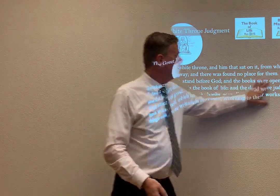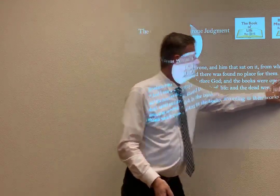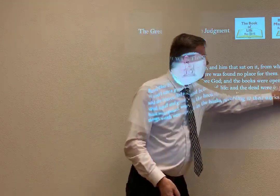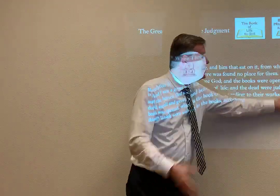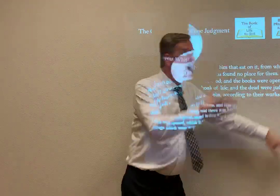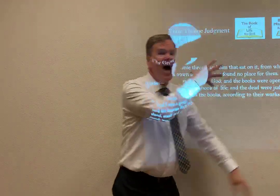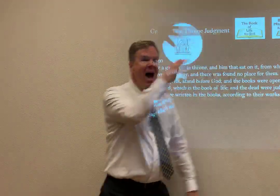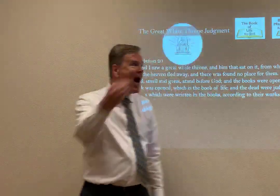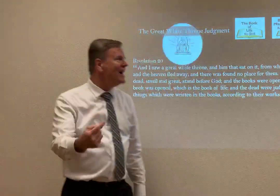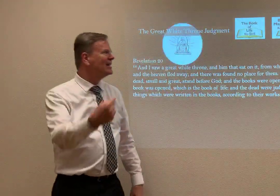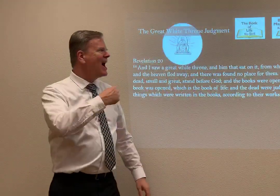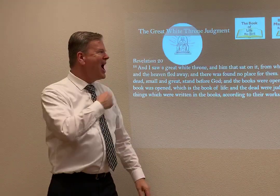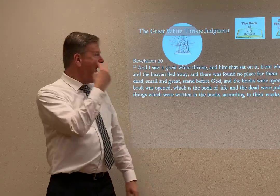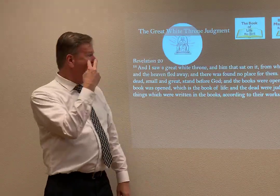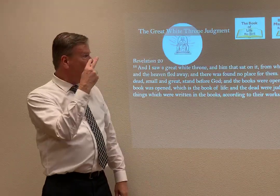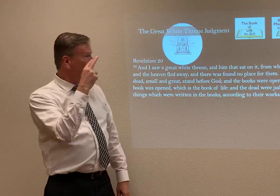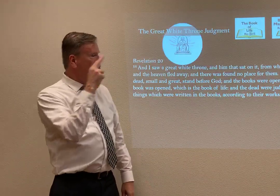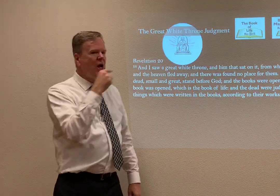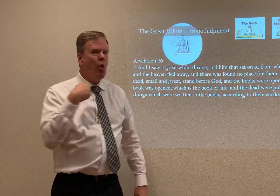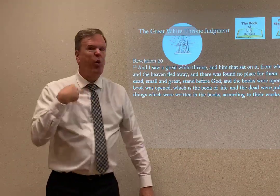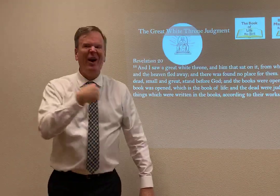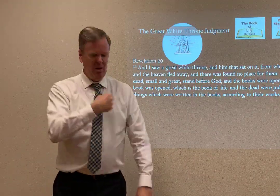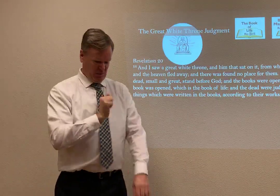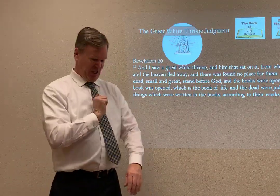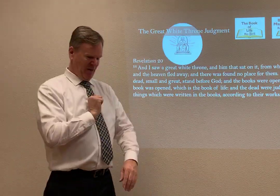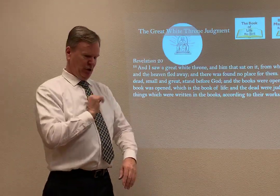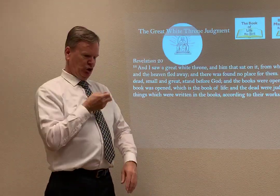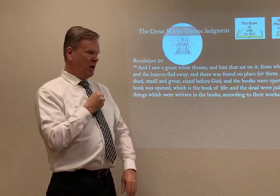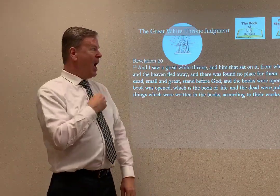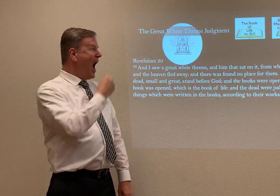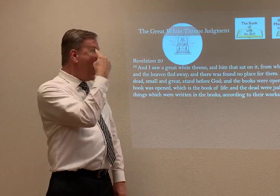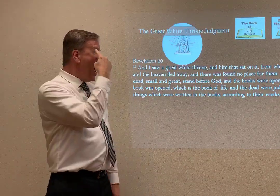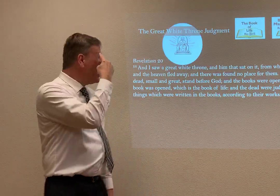Revelation, we go to verse 12. And I saw